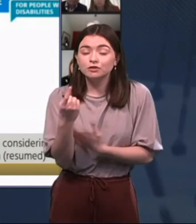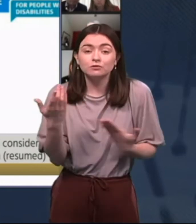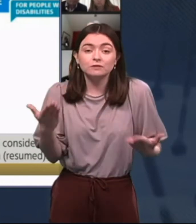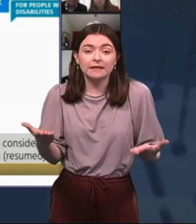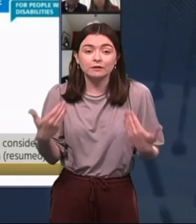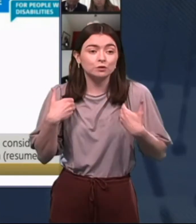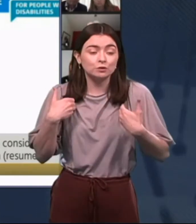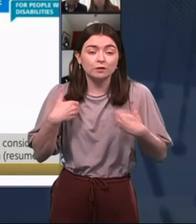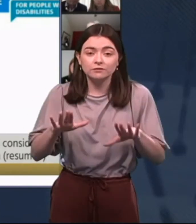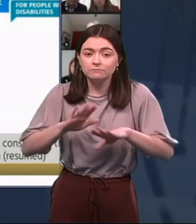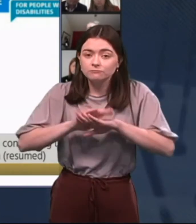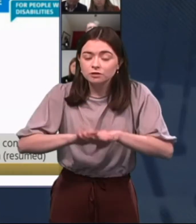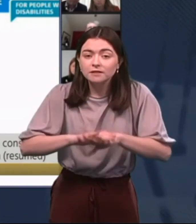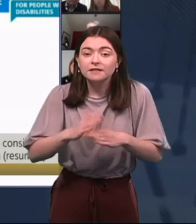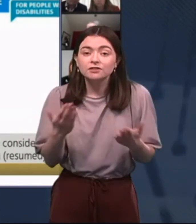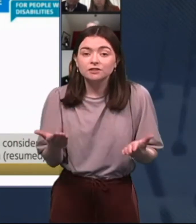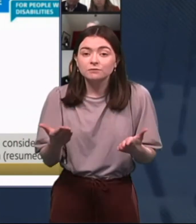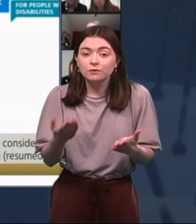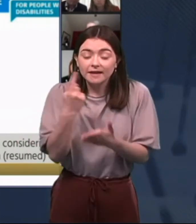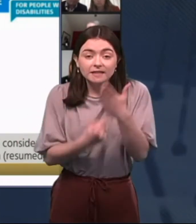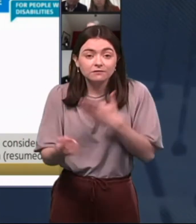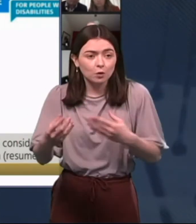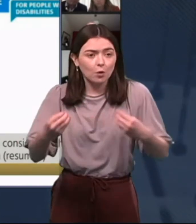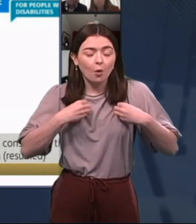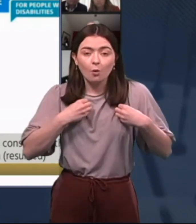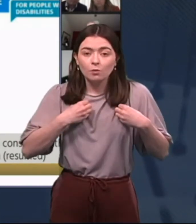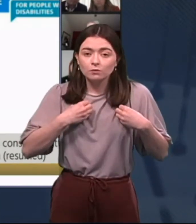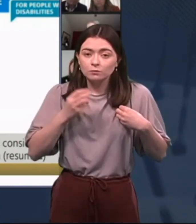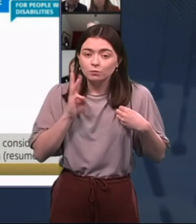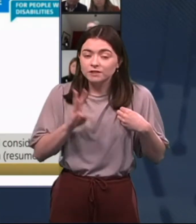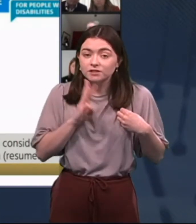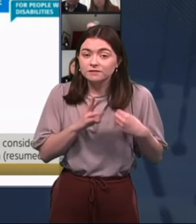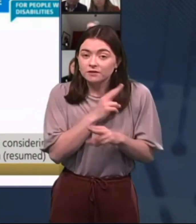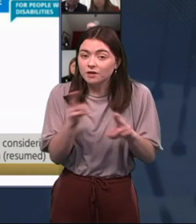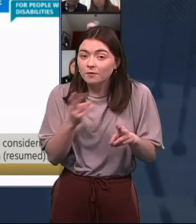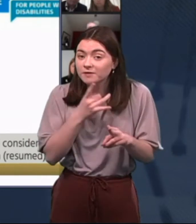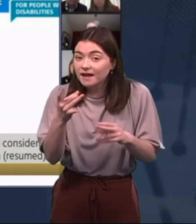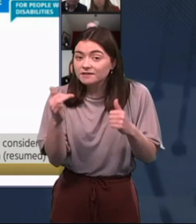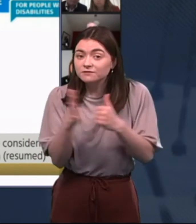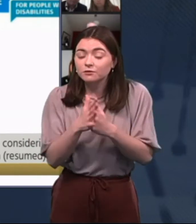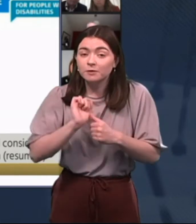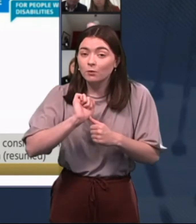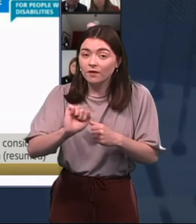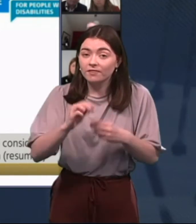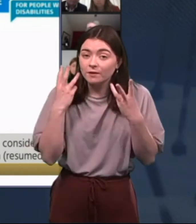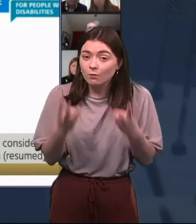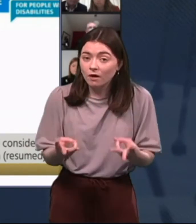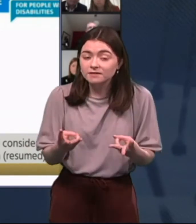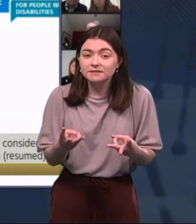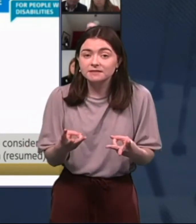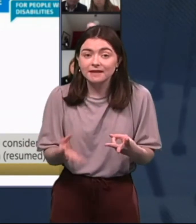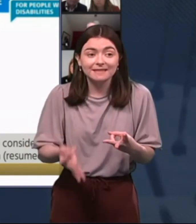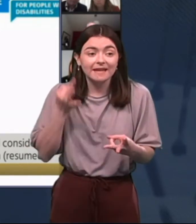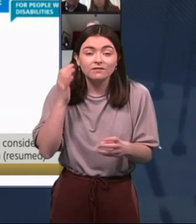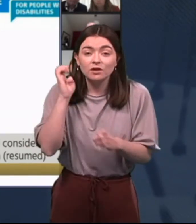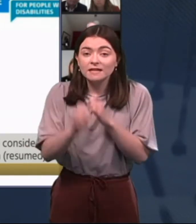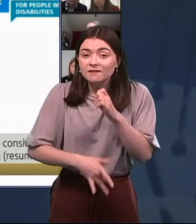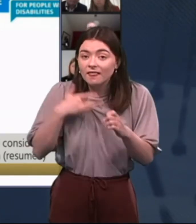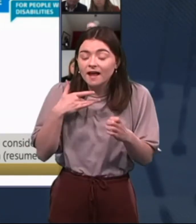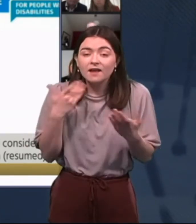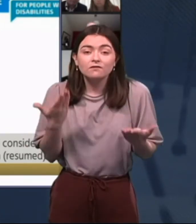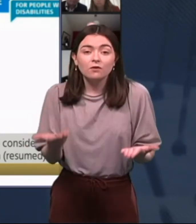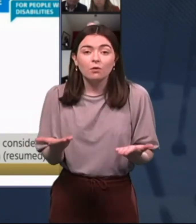attempt resuscitation orders, where individuals' own wishes are not being sought about their wishes, should they be facing end of life